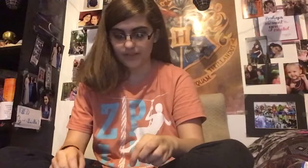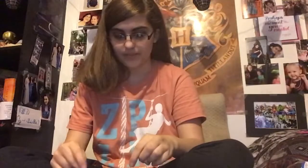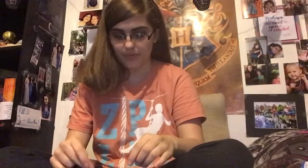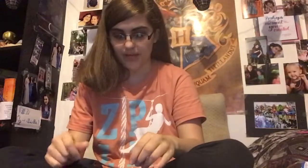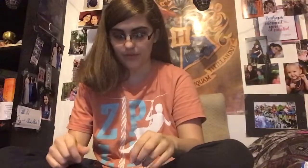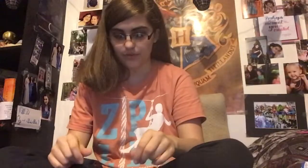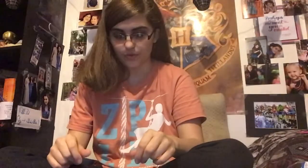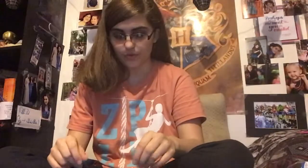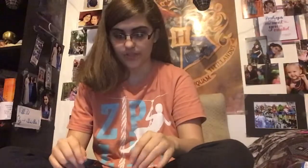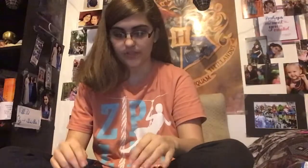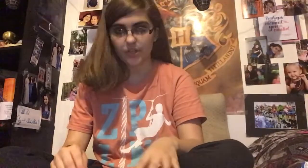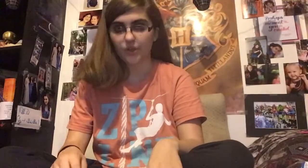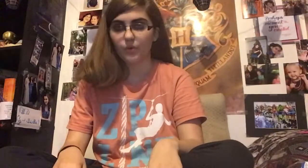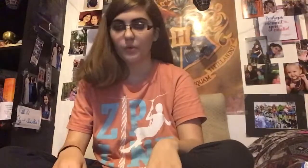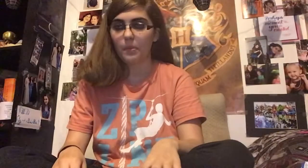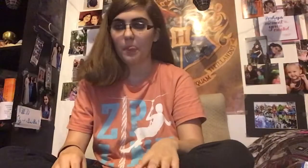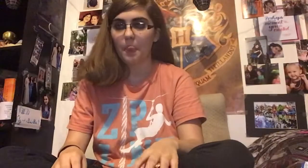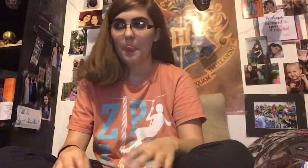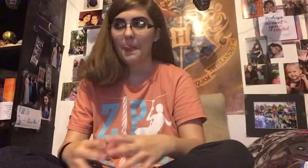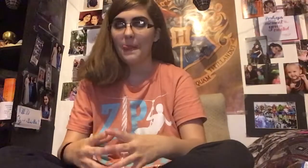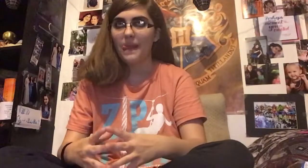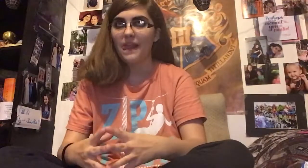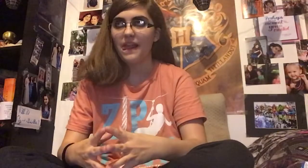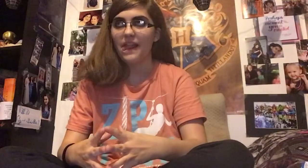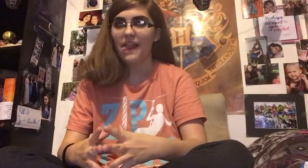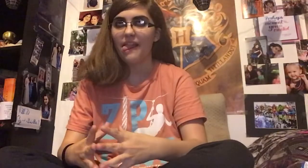Surrounded by your glory. So,